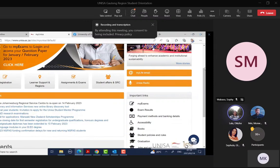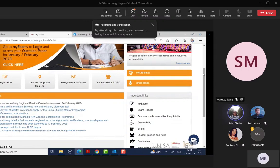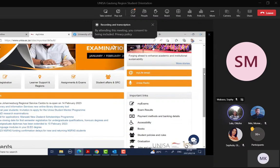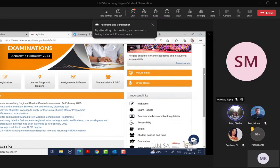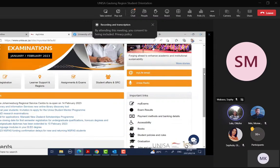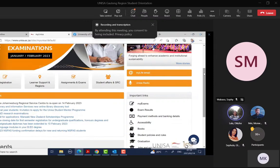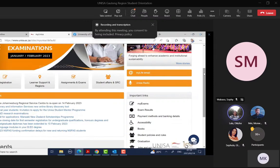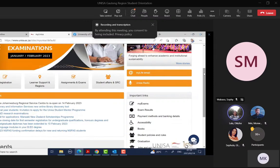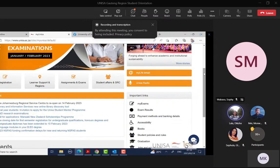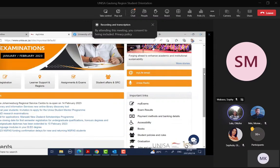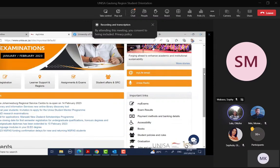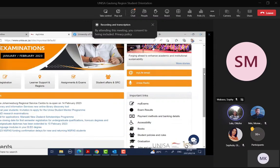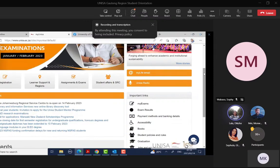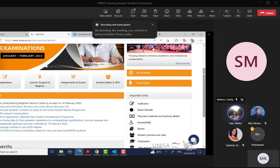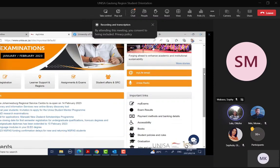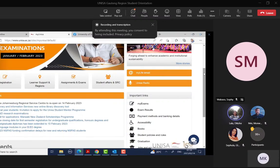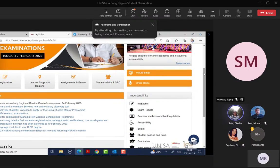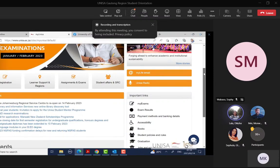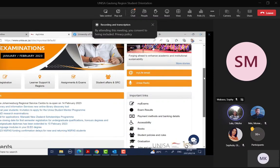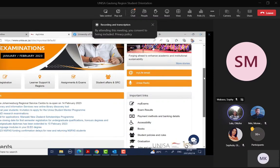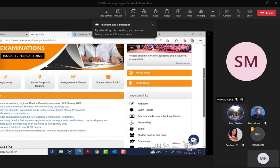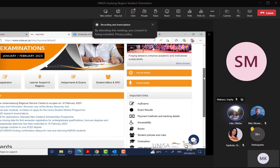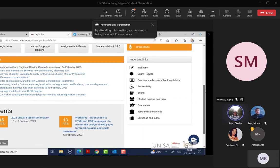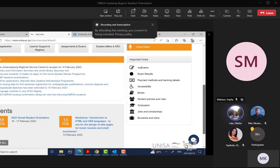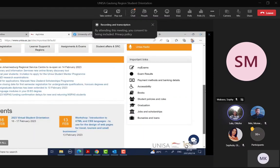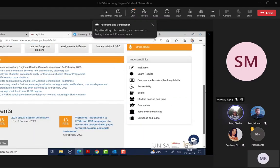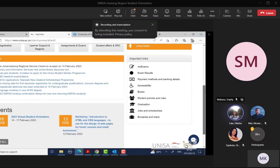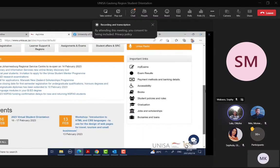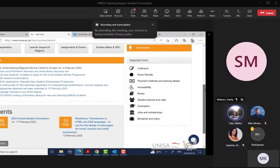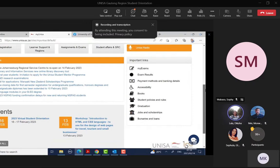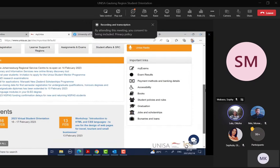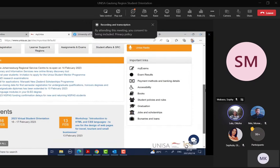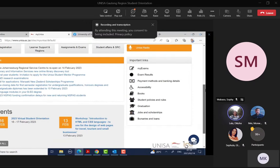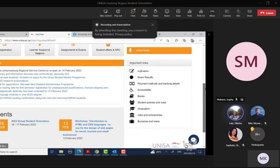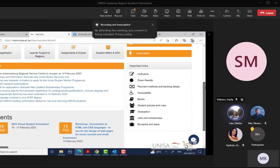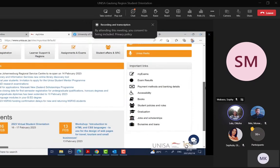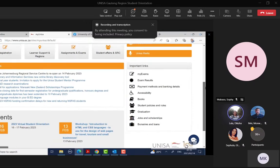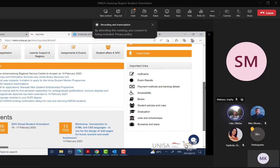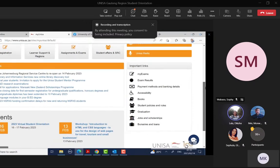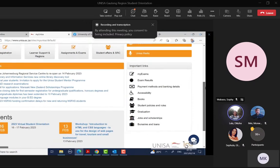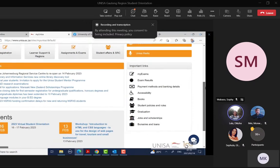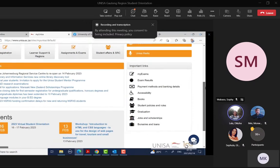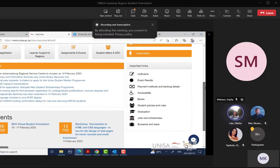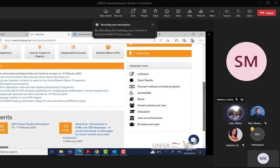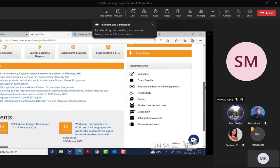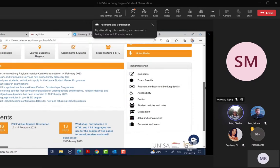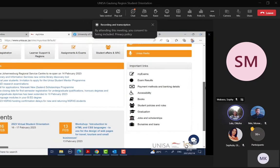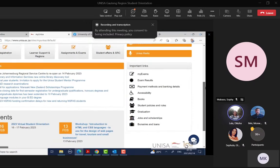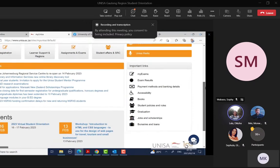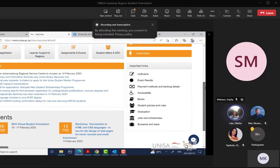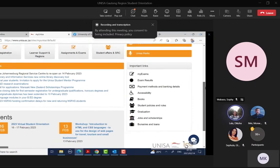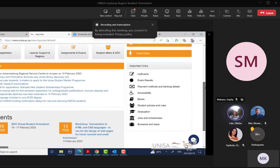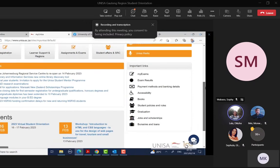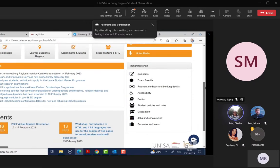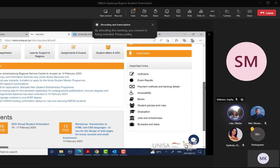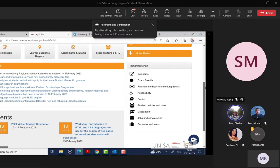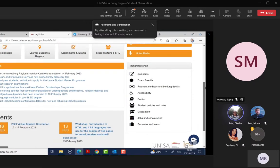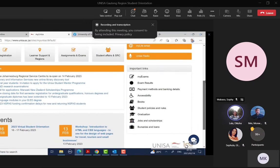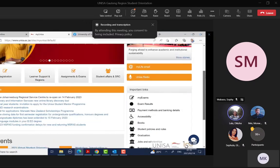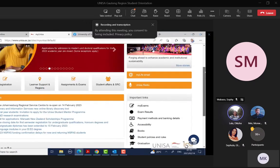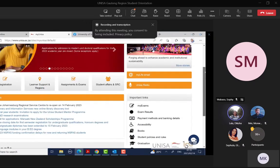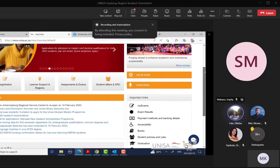daily basis because it tends to have an important information and at the bottom you've got the different images that you can attend either visually